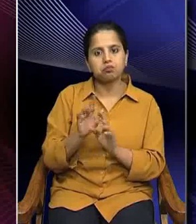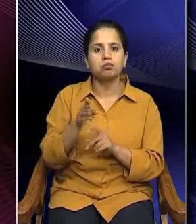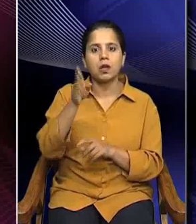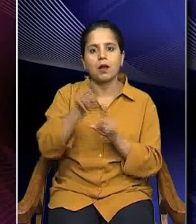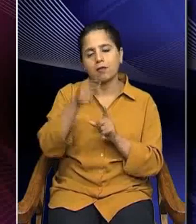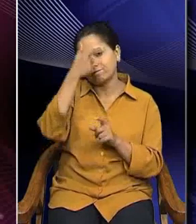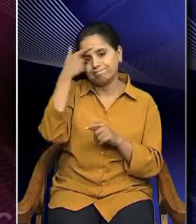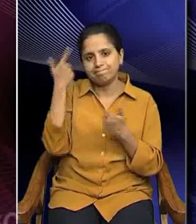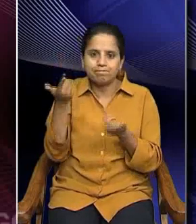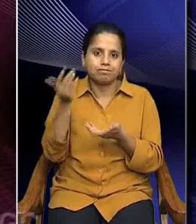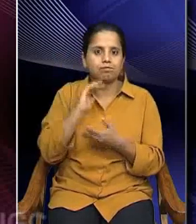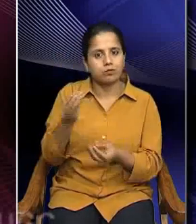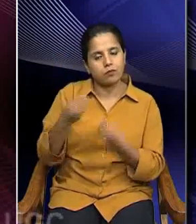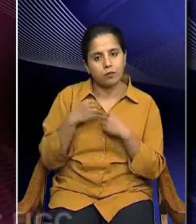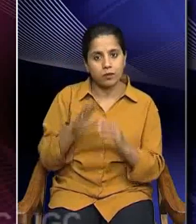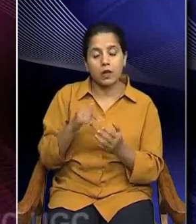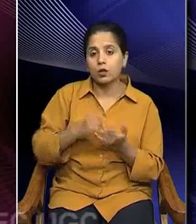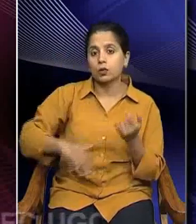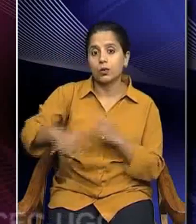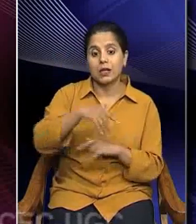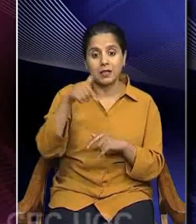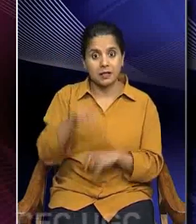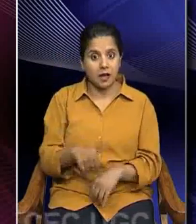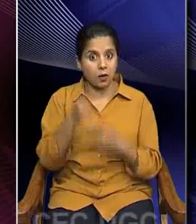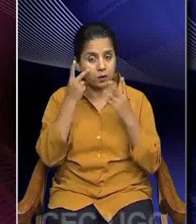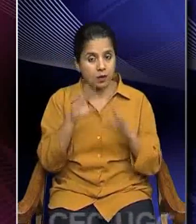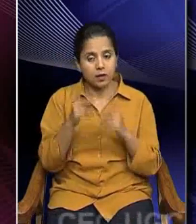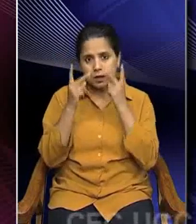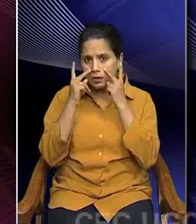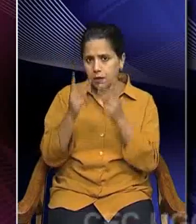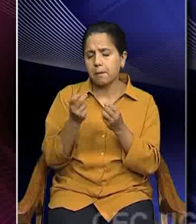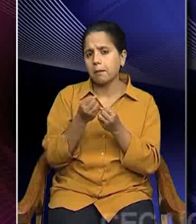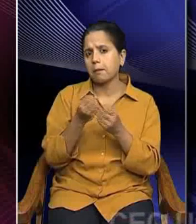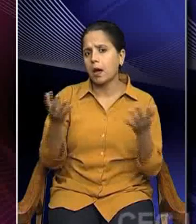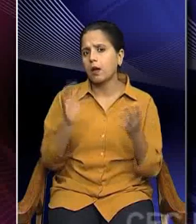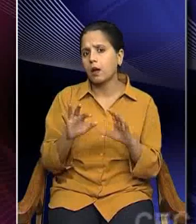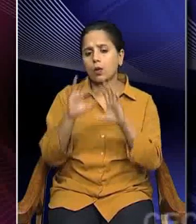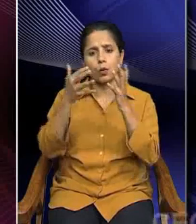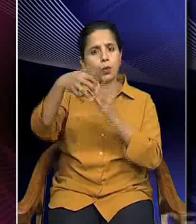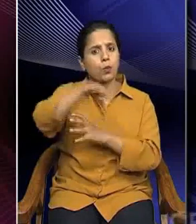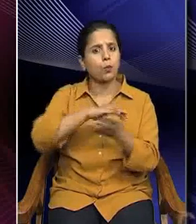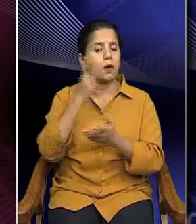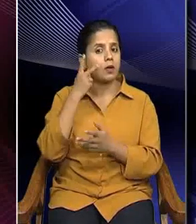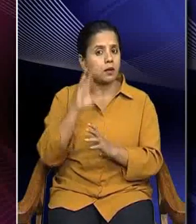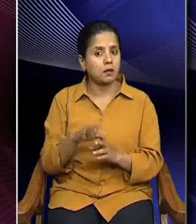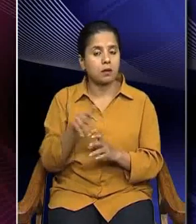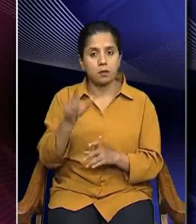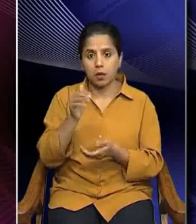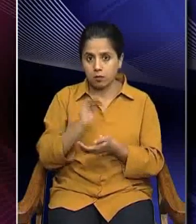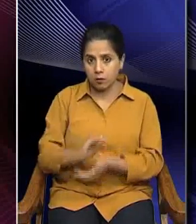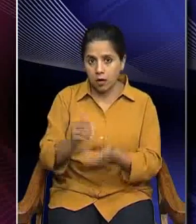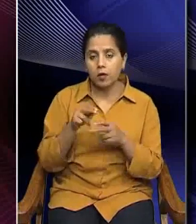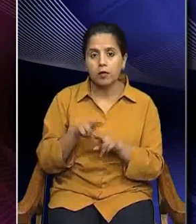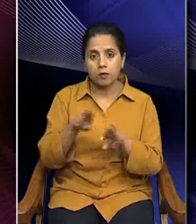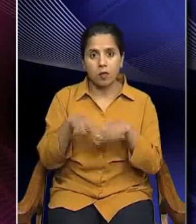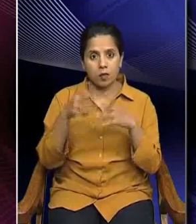fate, to a situation that we are today witnessing in several parts of the world, where fertility or family